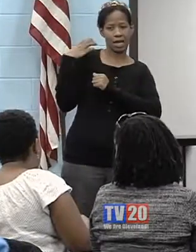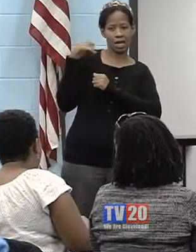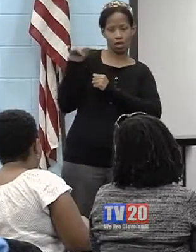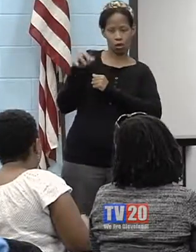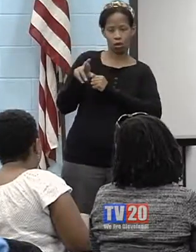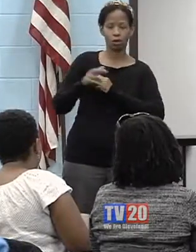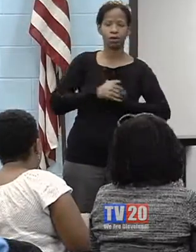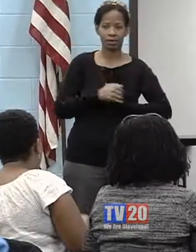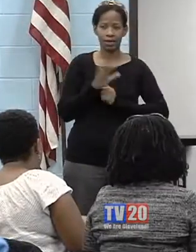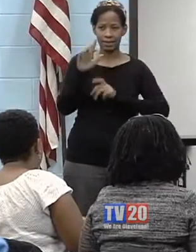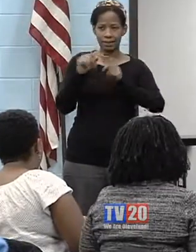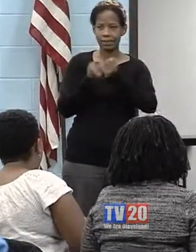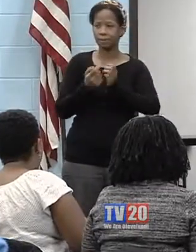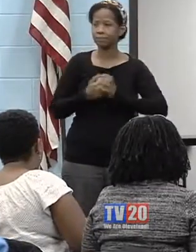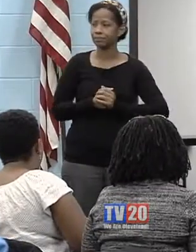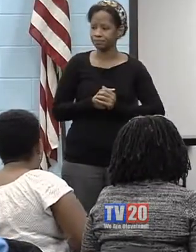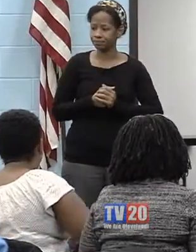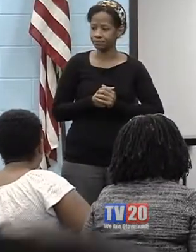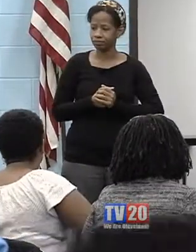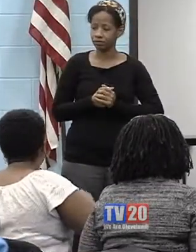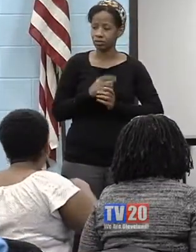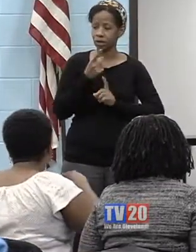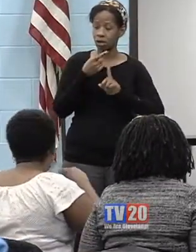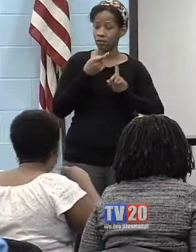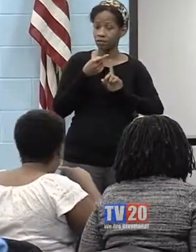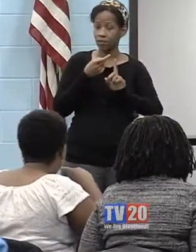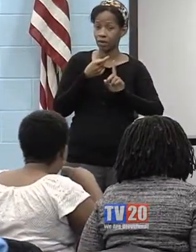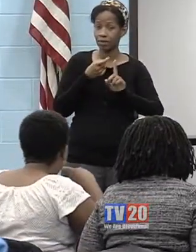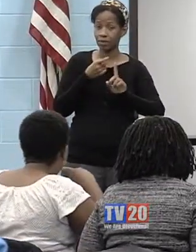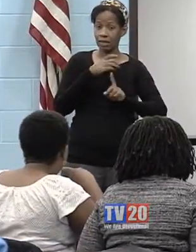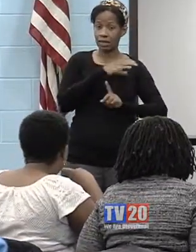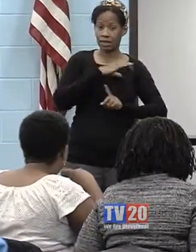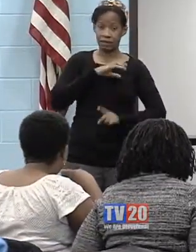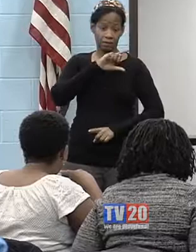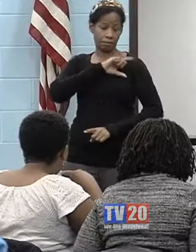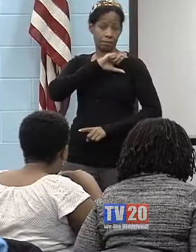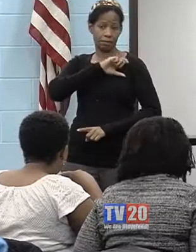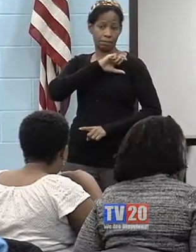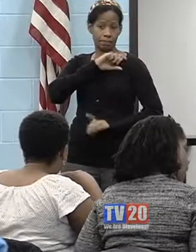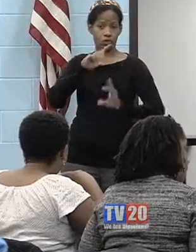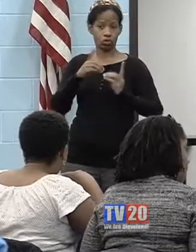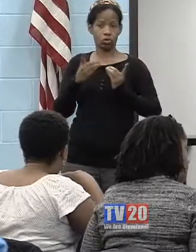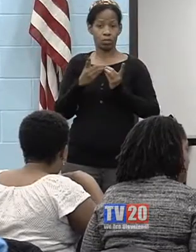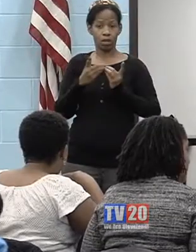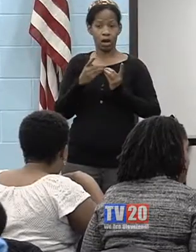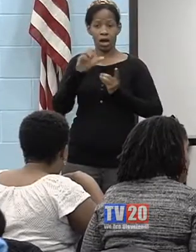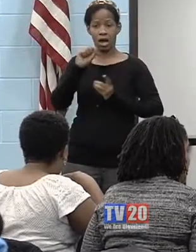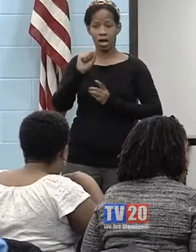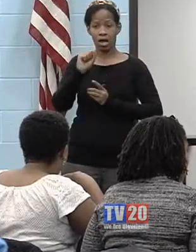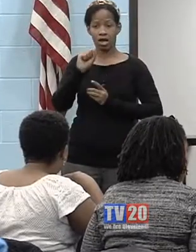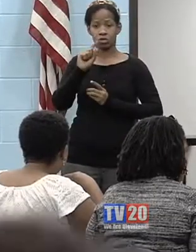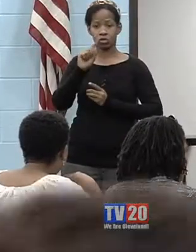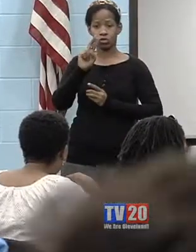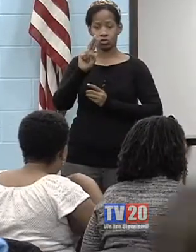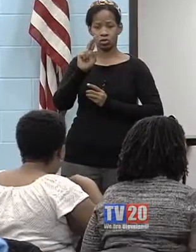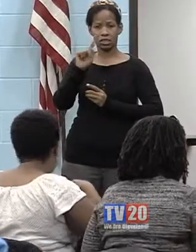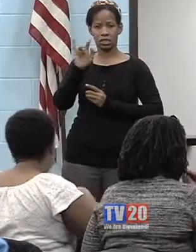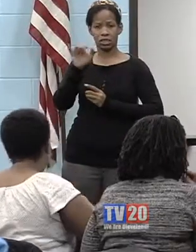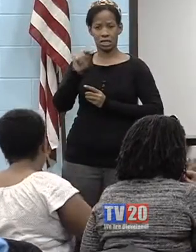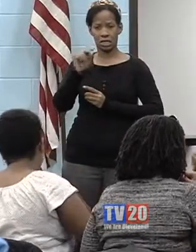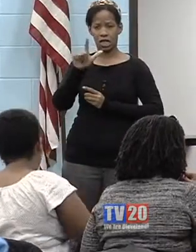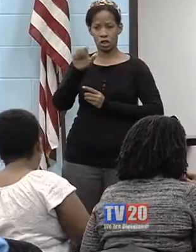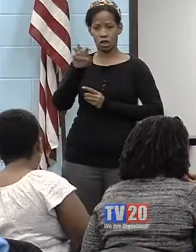Welcome. We're thrilled that from the Cleveland Police Department, Officer Sutton and Officer